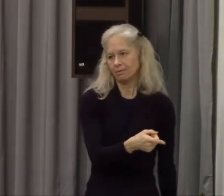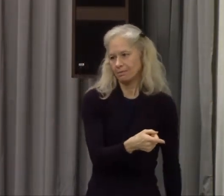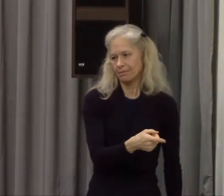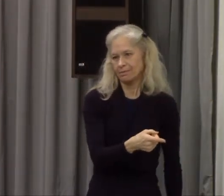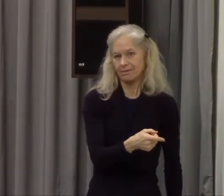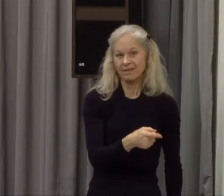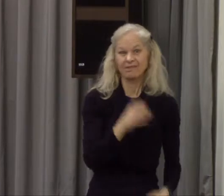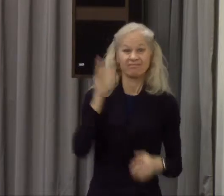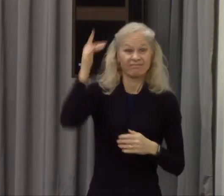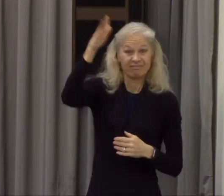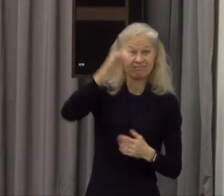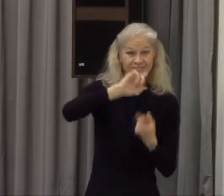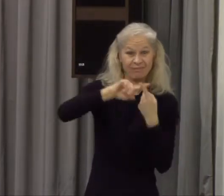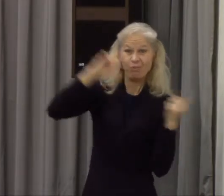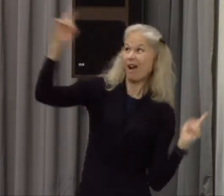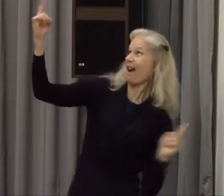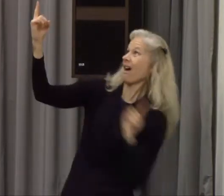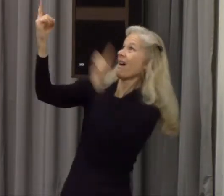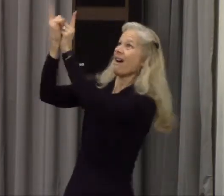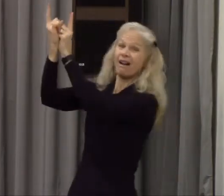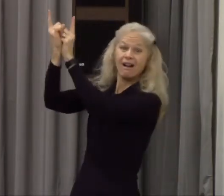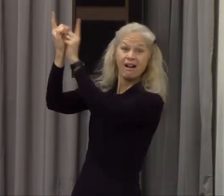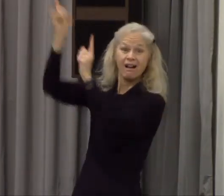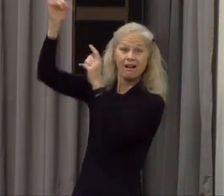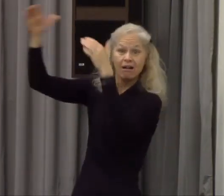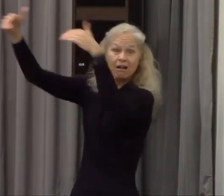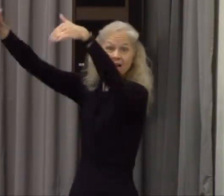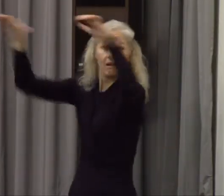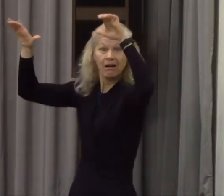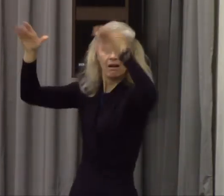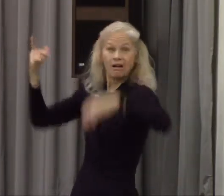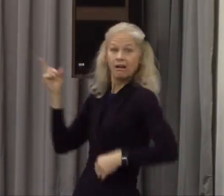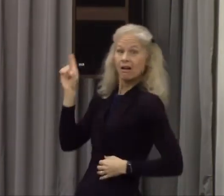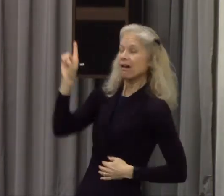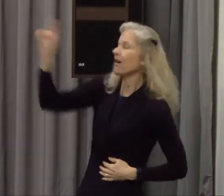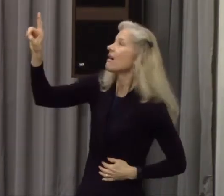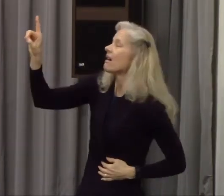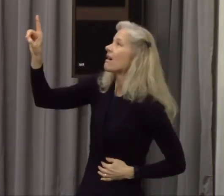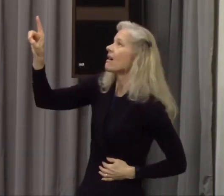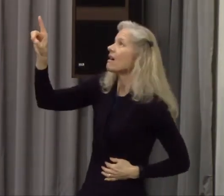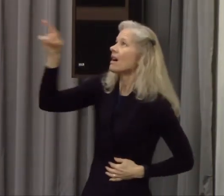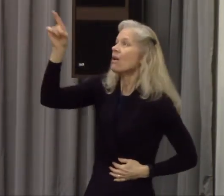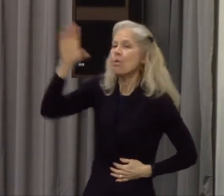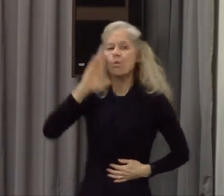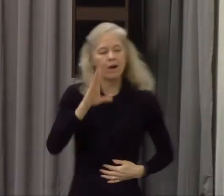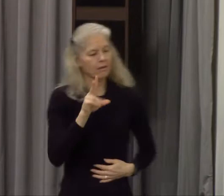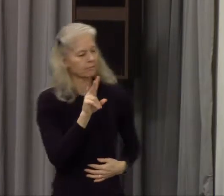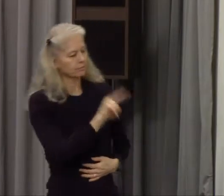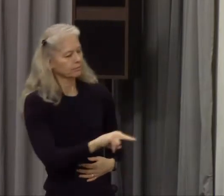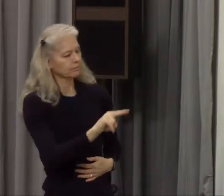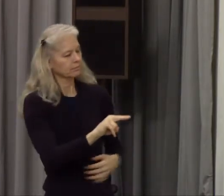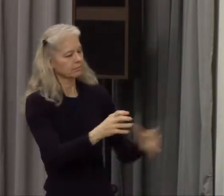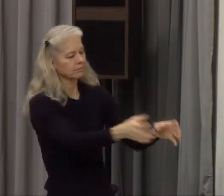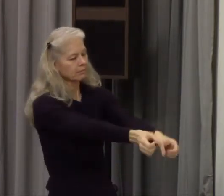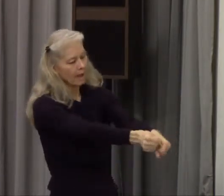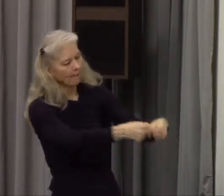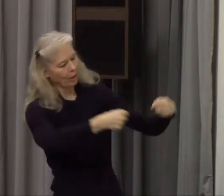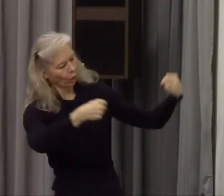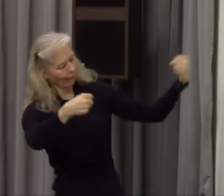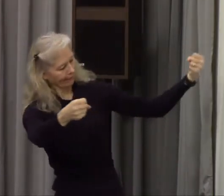saved, guess who's on the inside? Glory to the Holy Spirit! Aren't you glad about that? Amen? And by the way, as far as